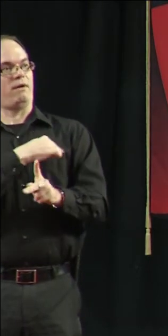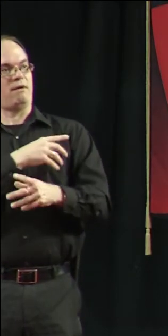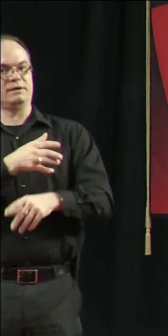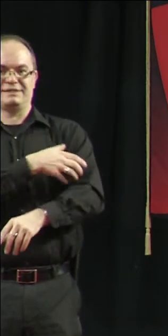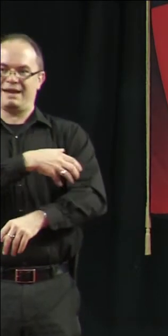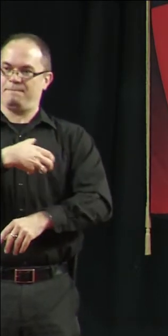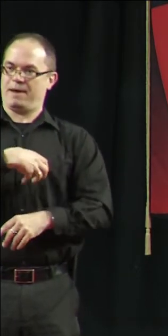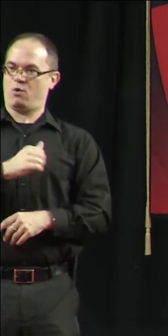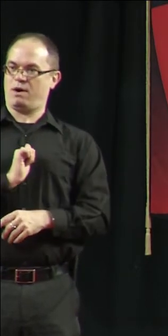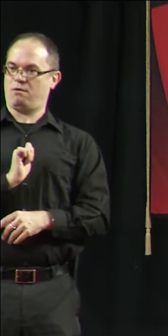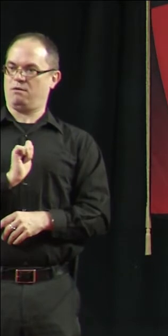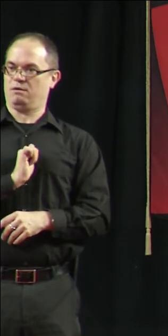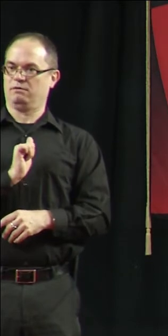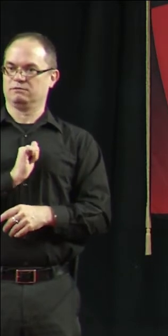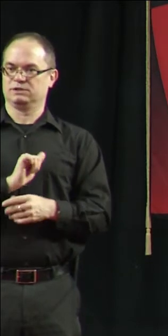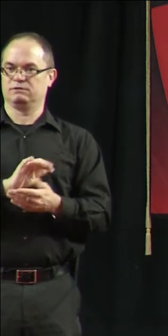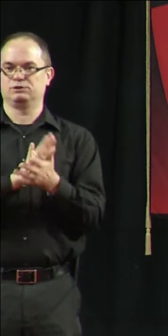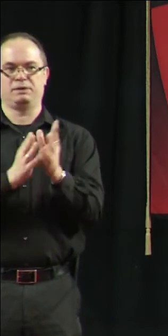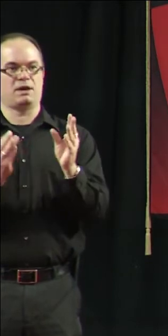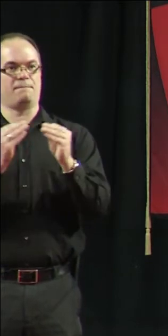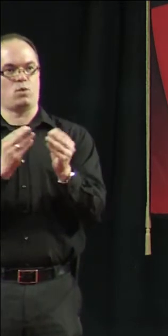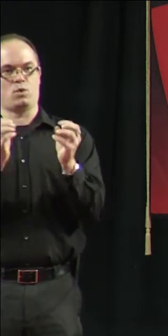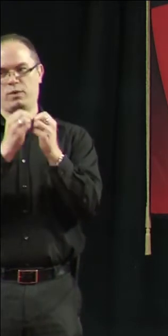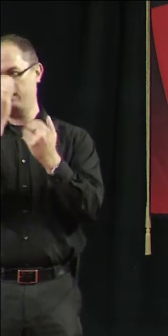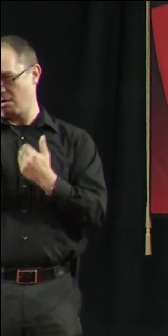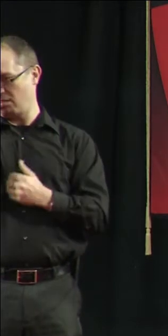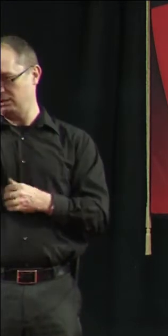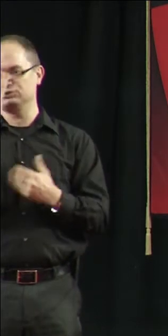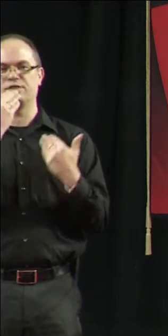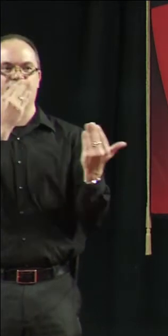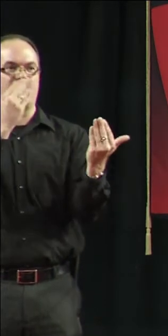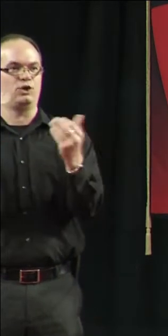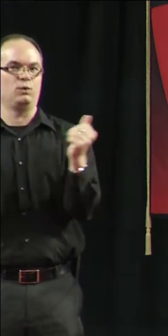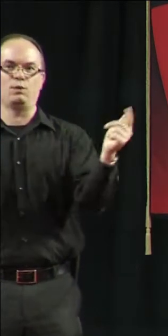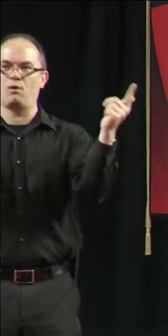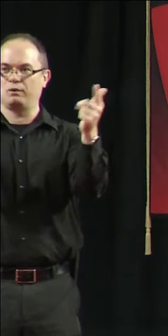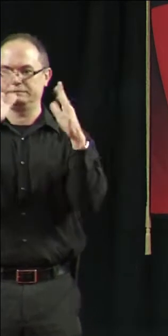empower ourselves with the weapon of knowledge. Thank you all.